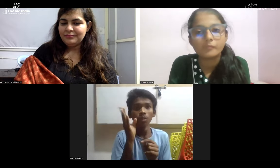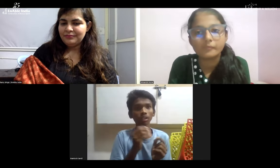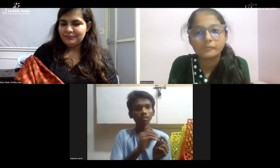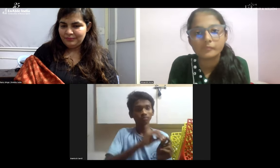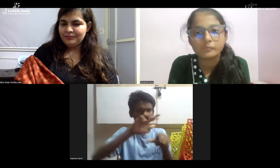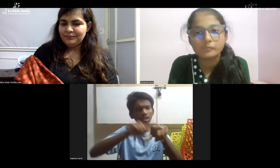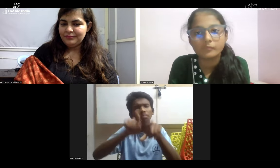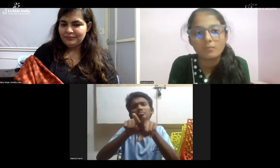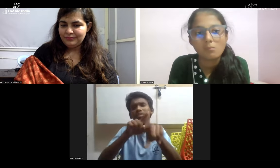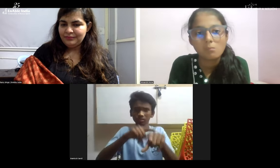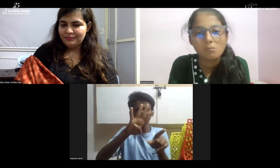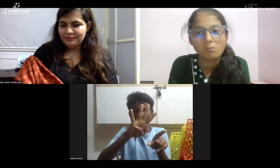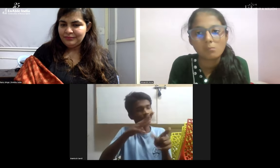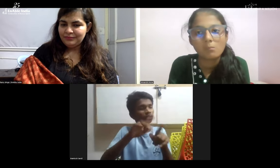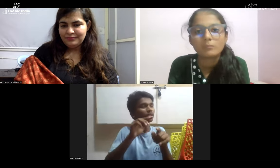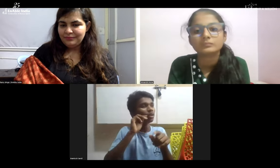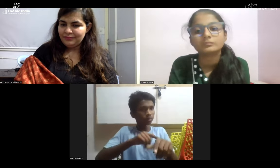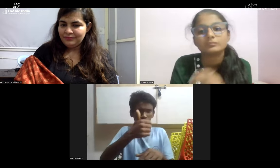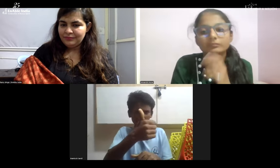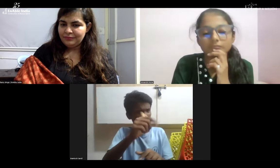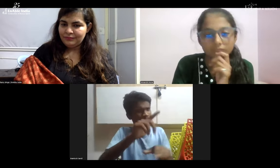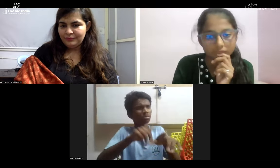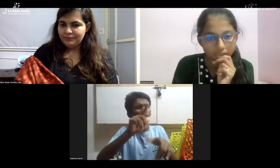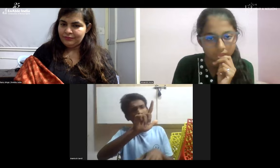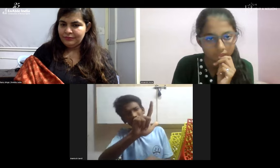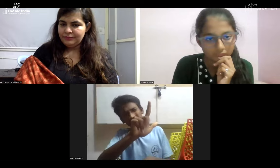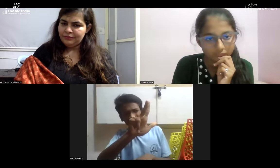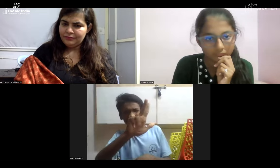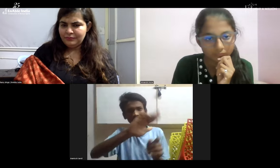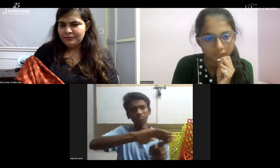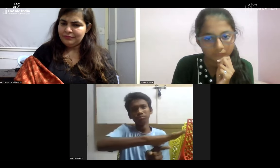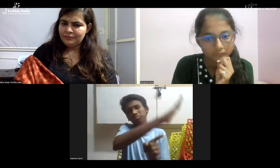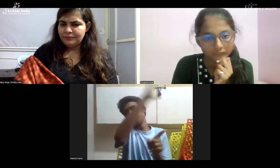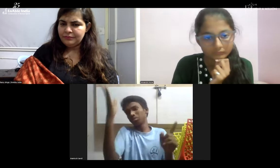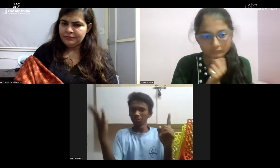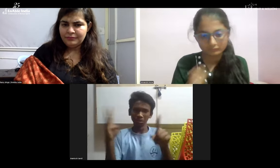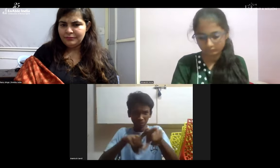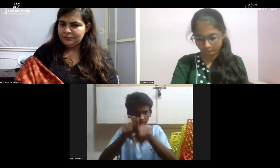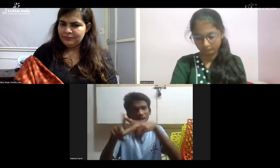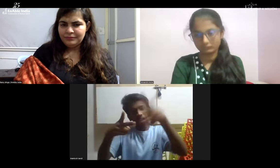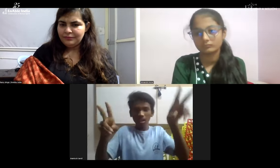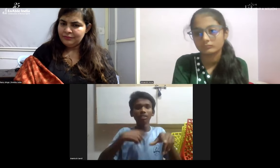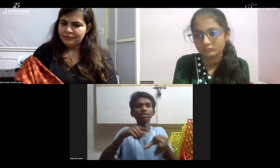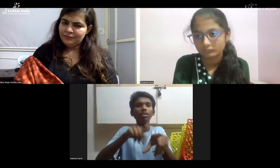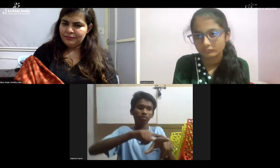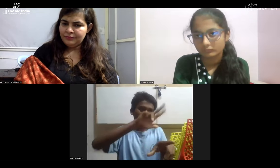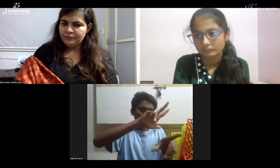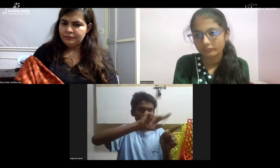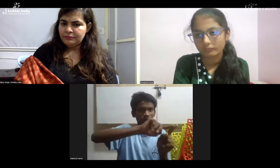you don't get any other issues, health issues. So maybe you can do meditation, yoga, and exercising. That